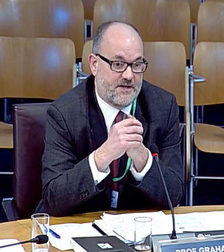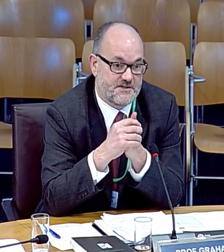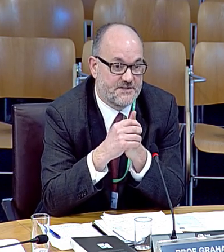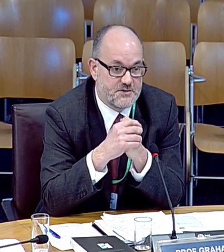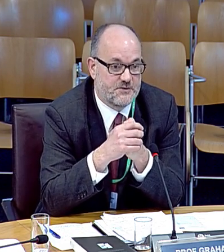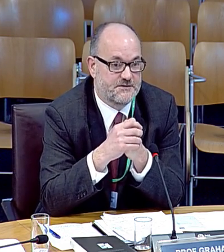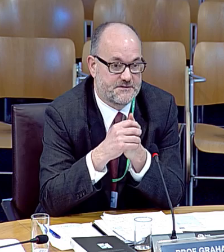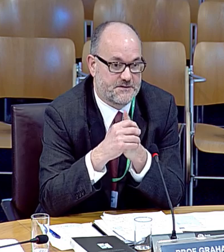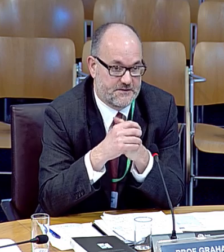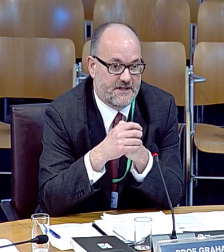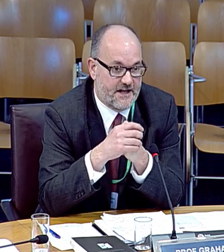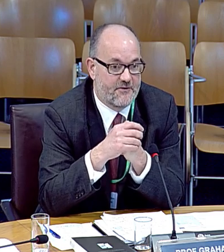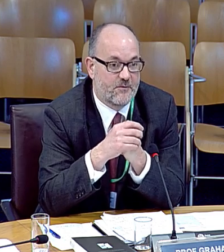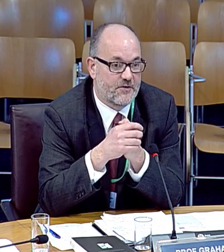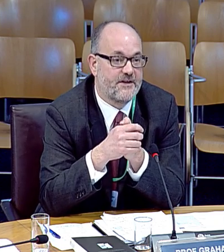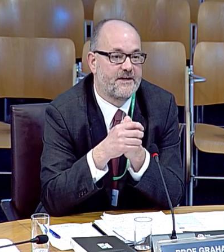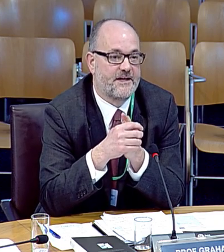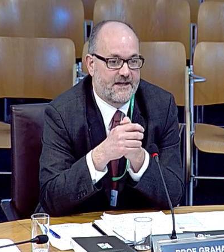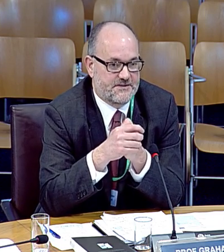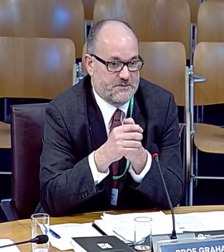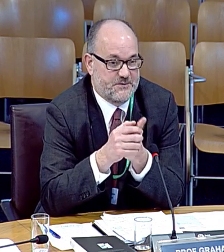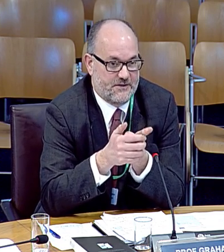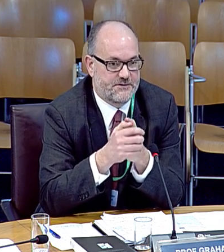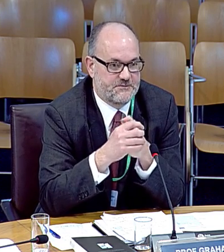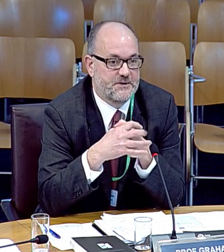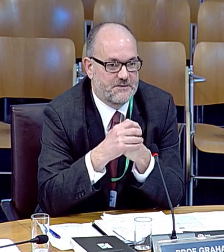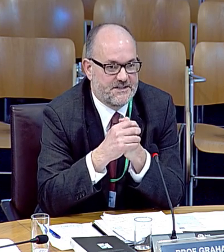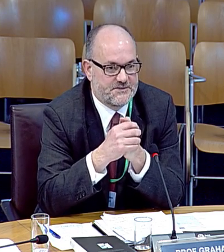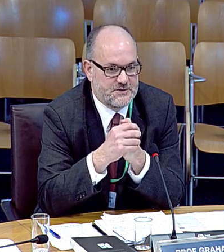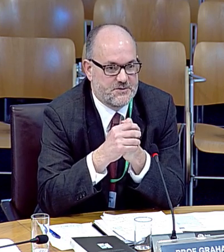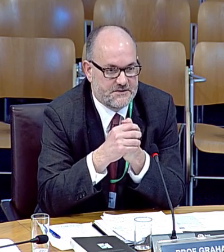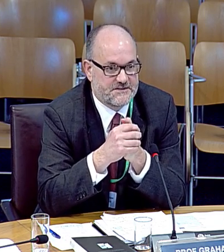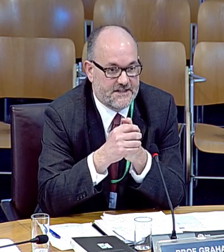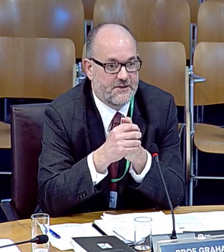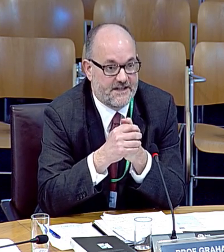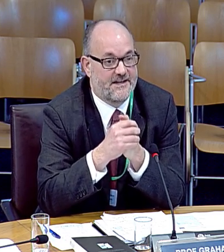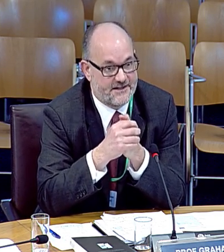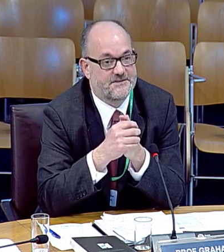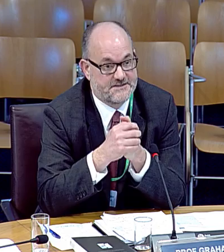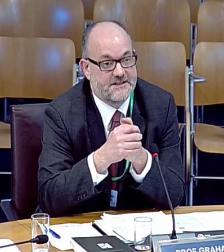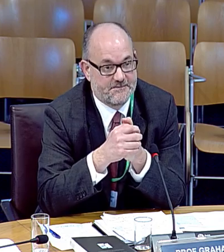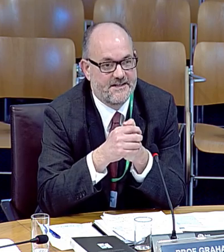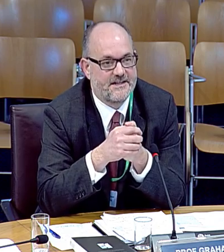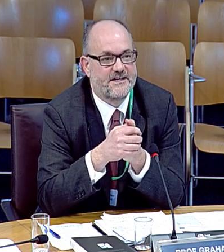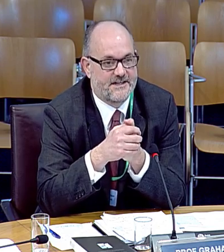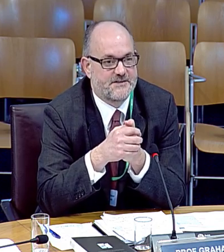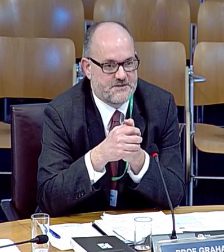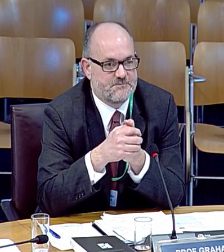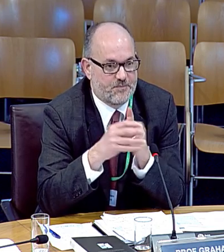PhD students and so on at Heriot-Watt. And so we're doing a lot of work with the institution to say, okay, now's the time to